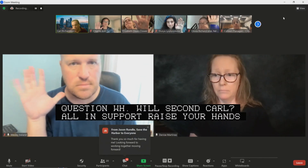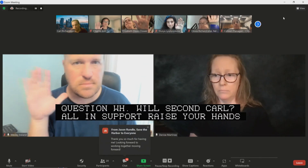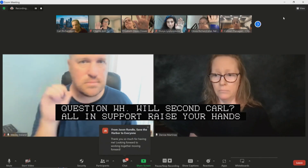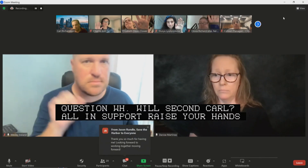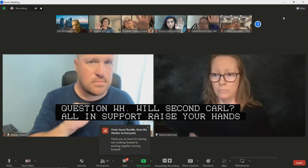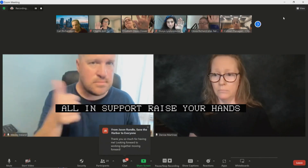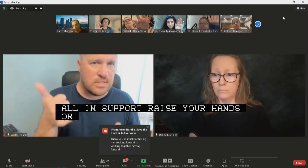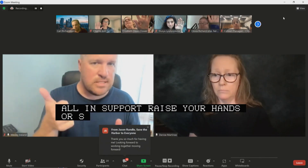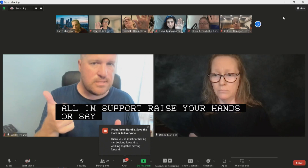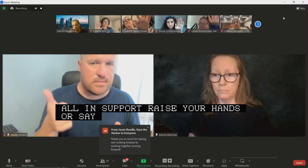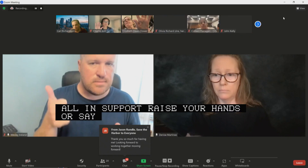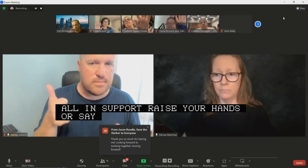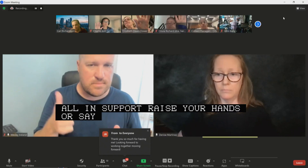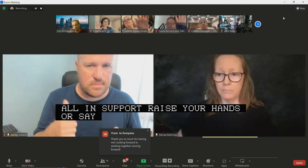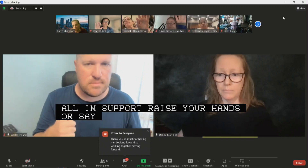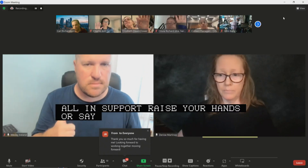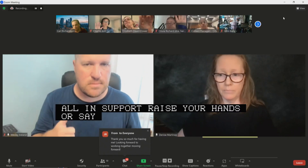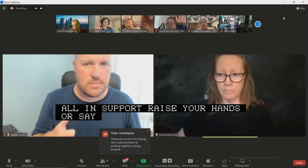Aye. Aye.